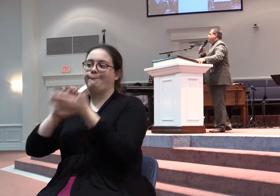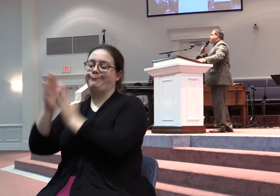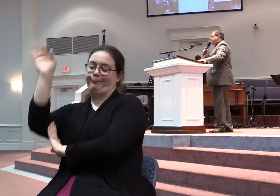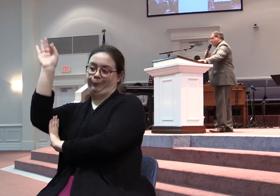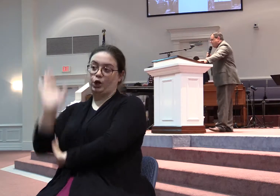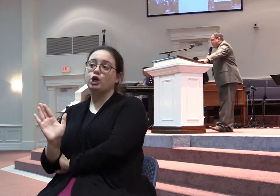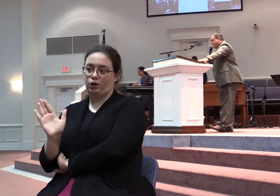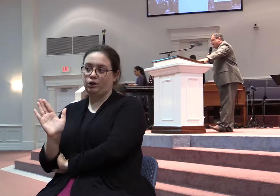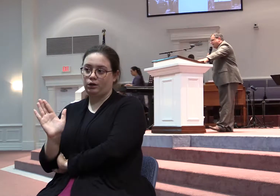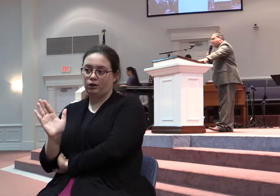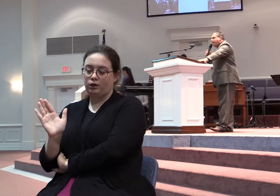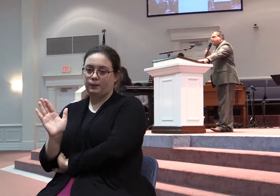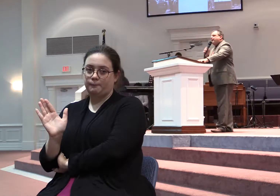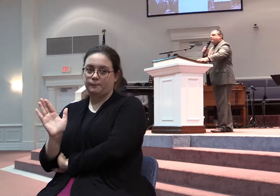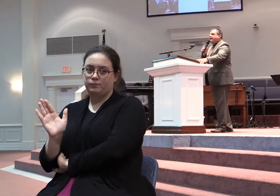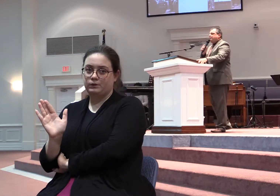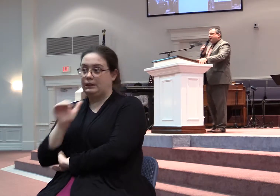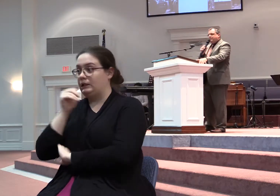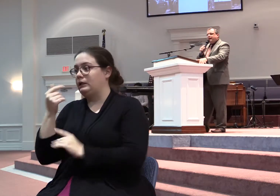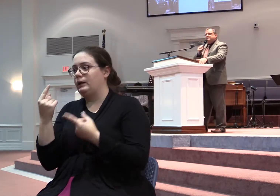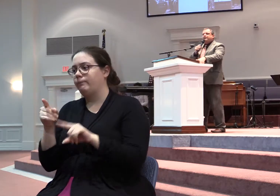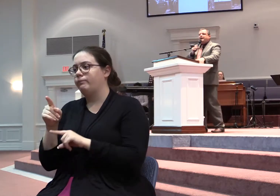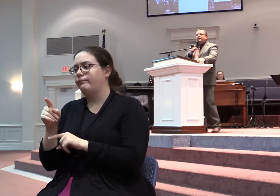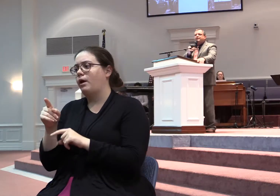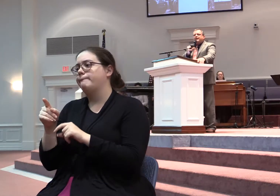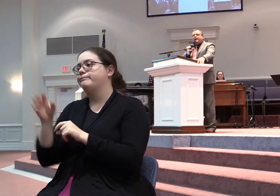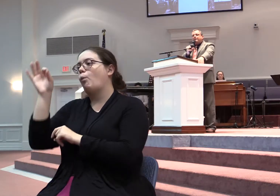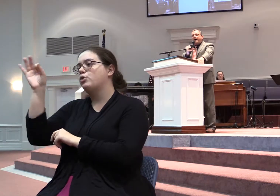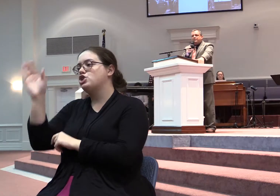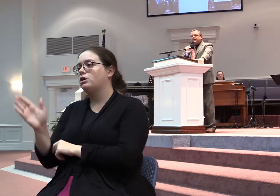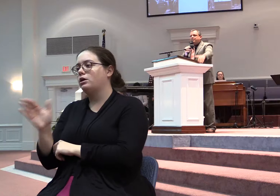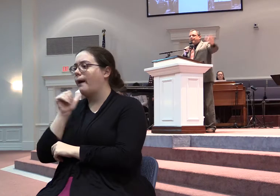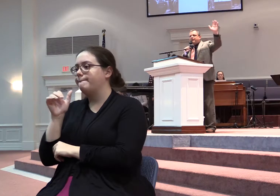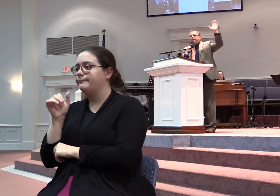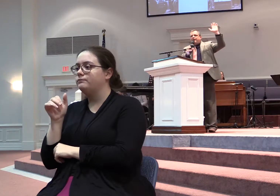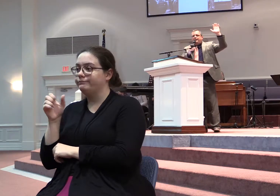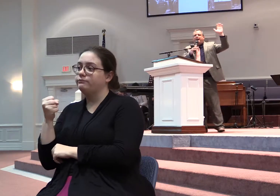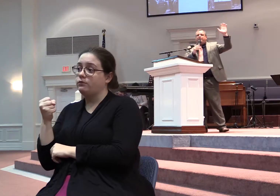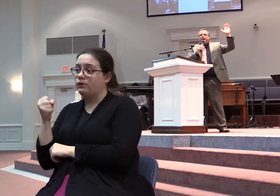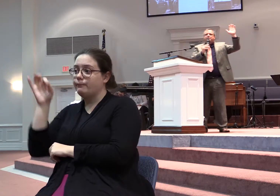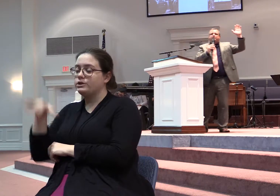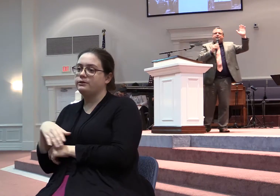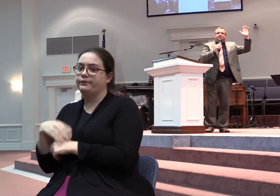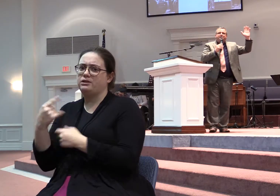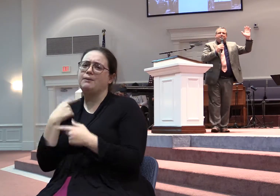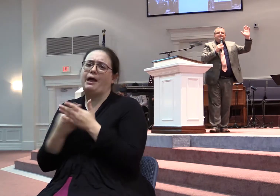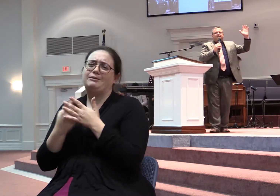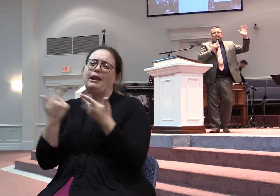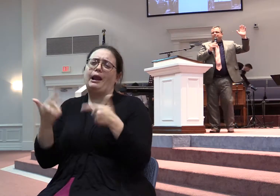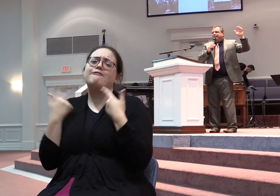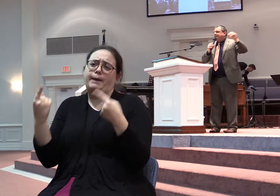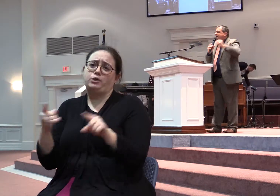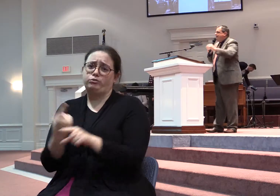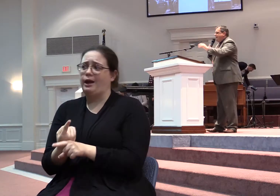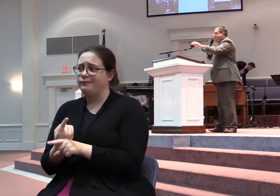to be a preacher. And it didn't quite turn out the way I thought it might turn out. And life happened. Anybody ever have that? Life happened to you?